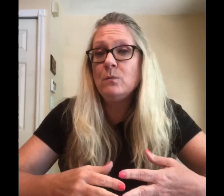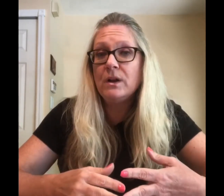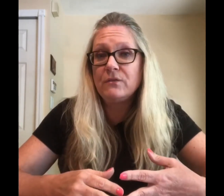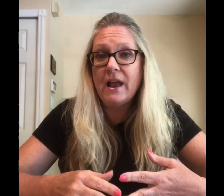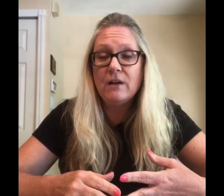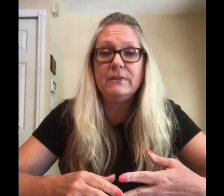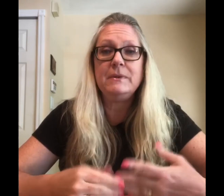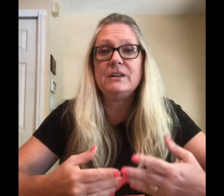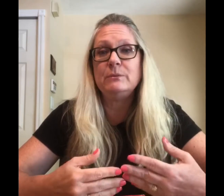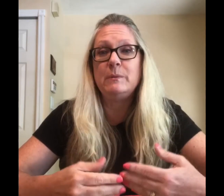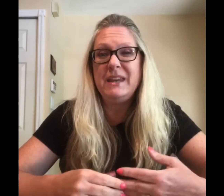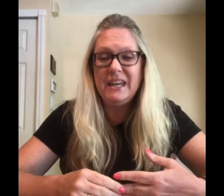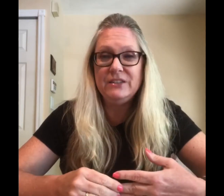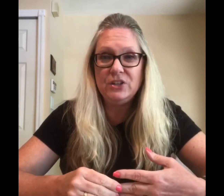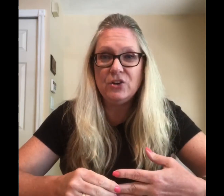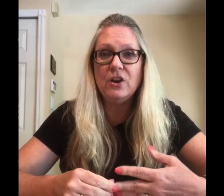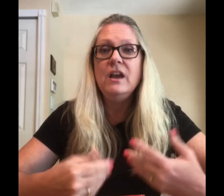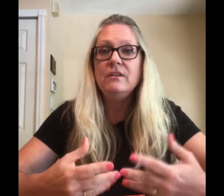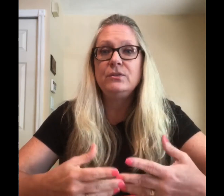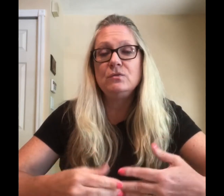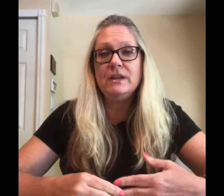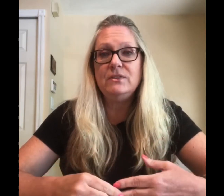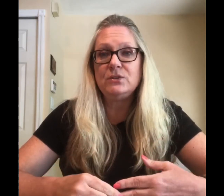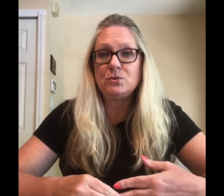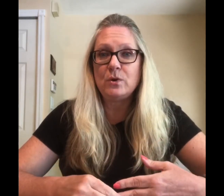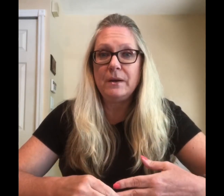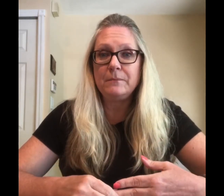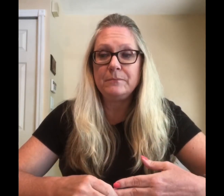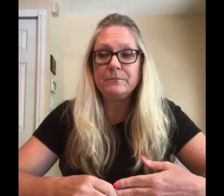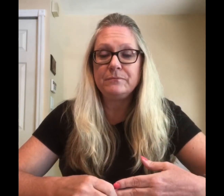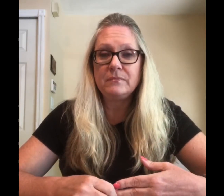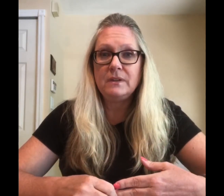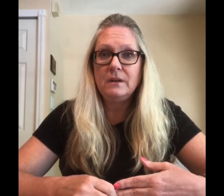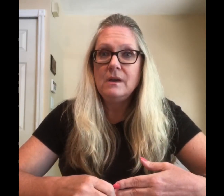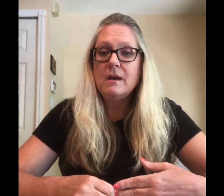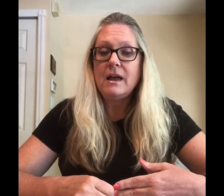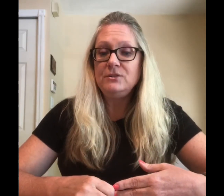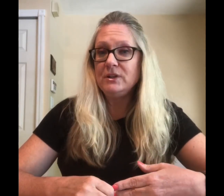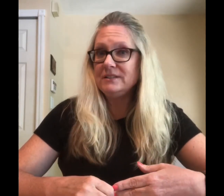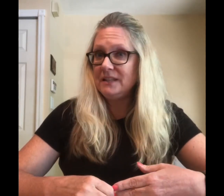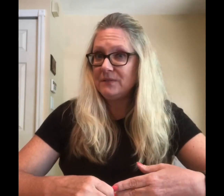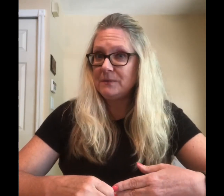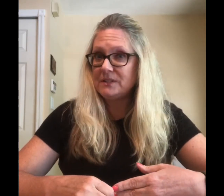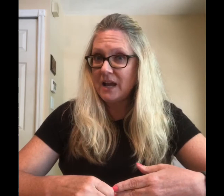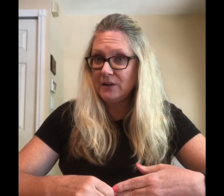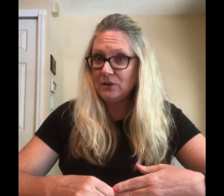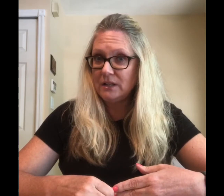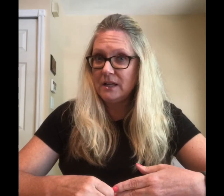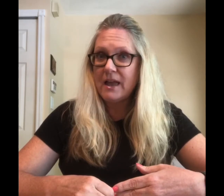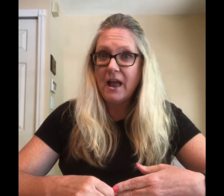for Alfie because it would be easier to read this story. As you can see from the title,